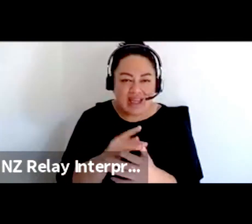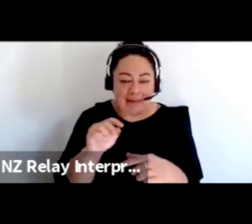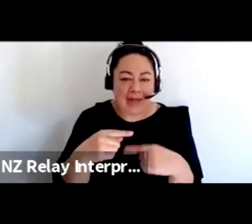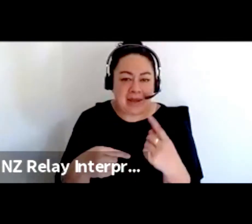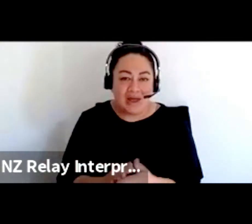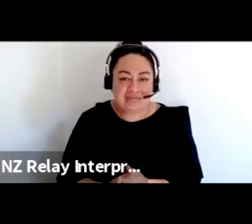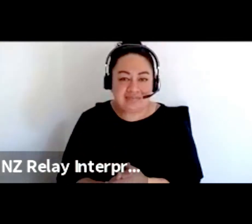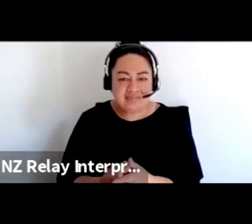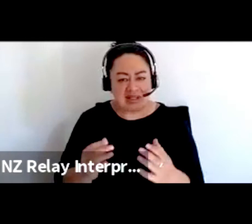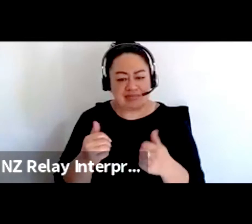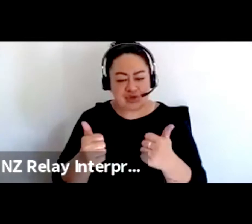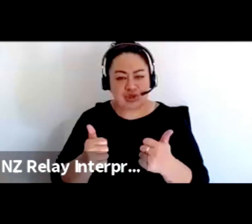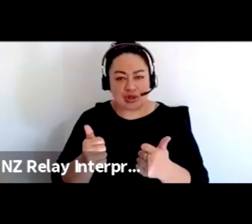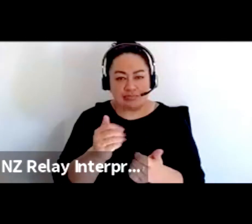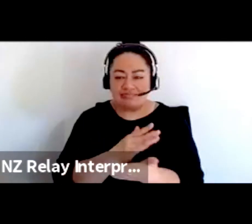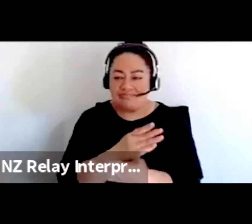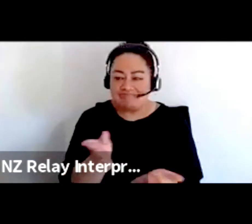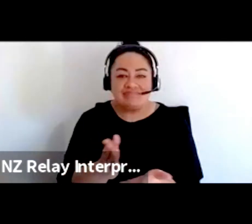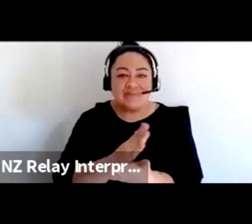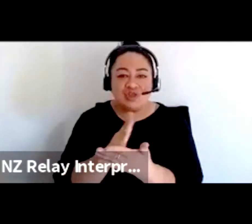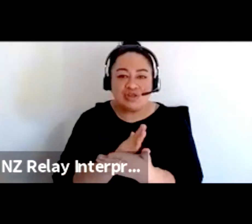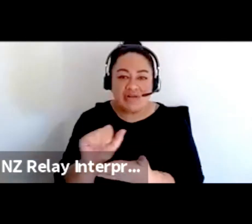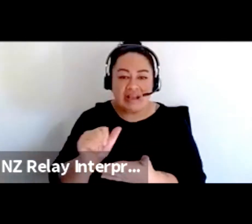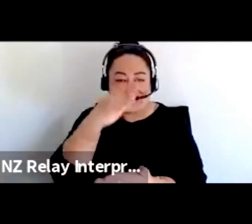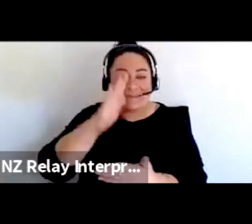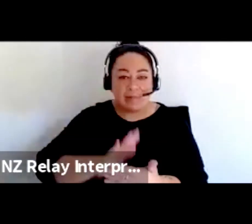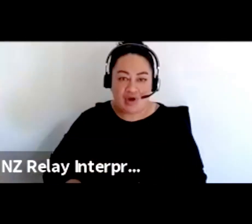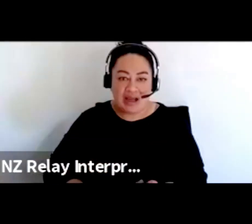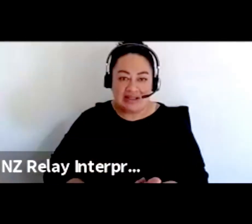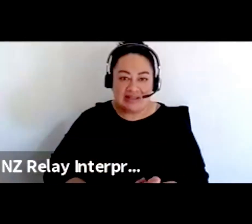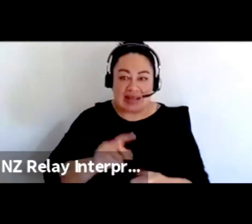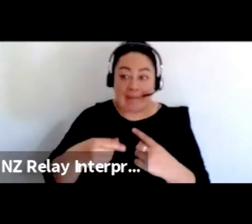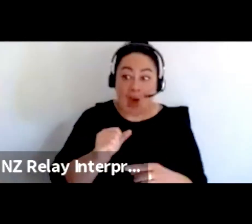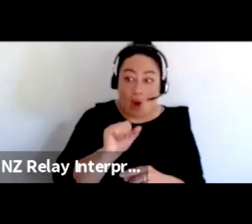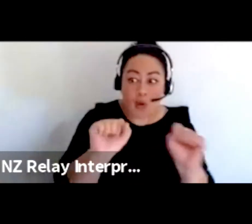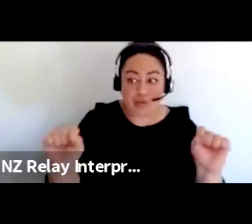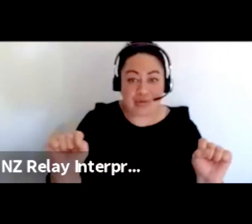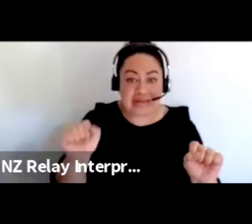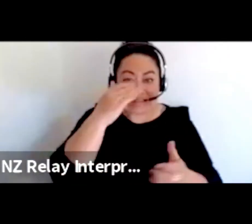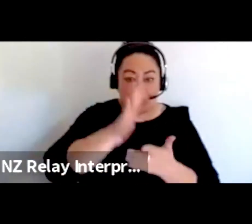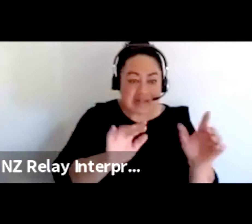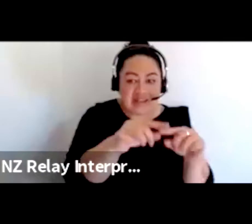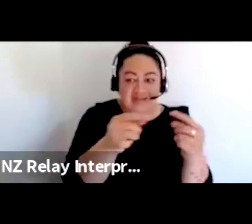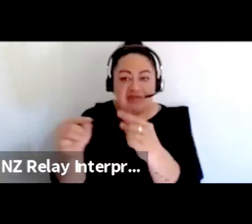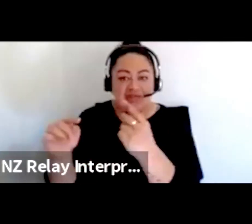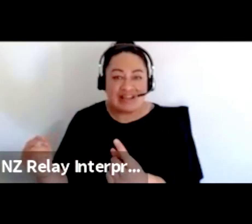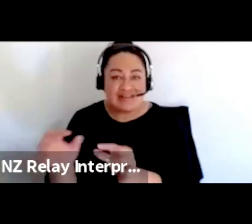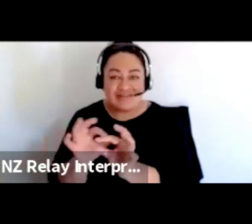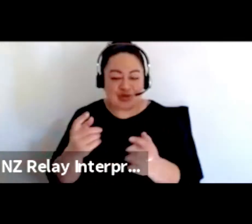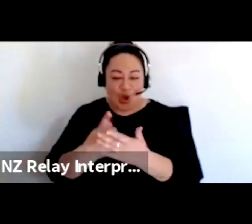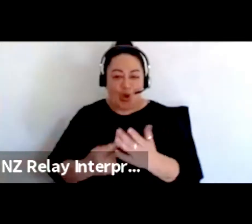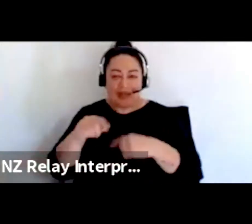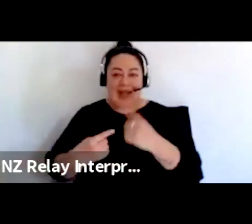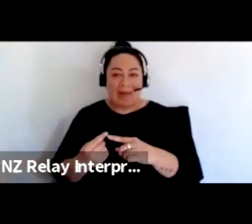to be vaccinated, rather than just experts telling, the same things over and over again. So it